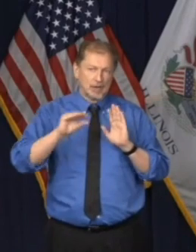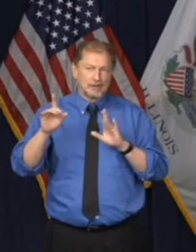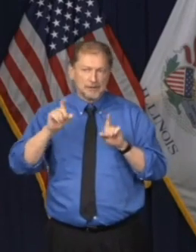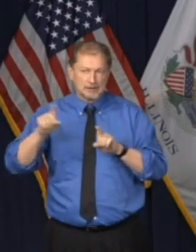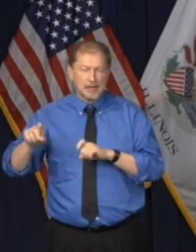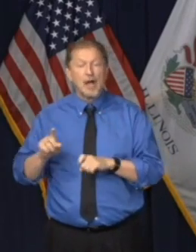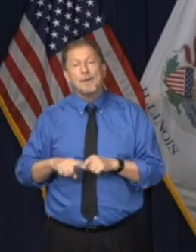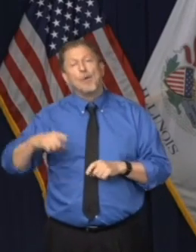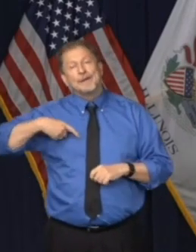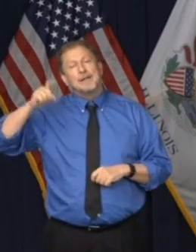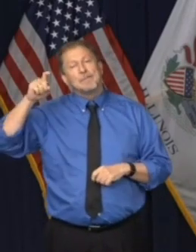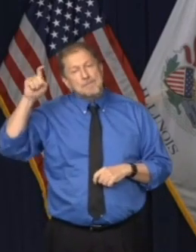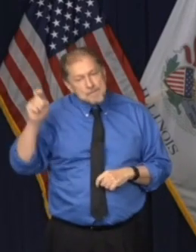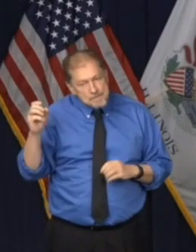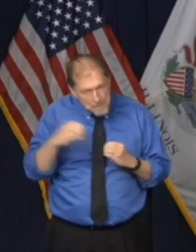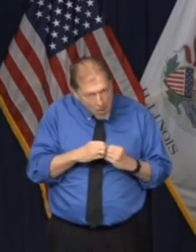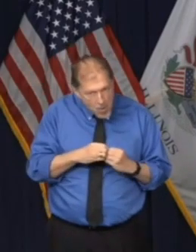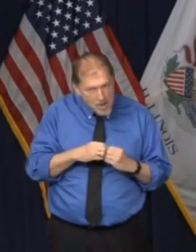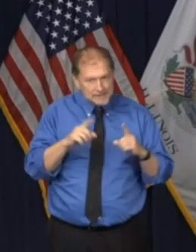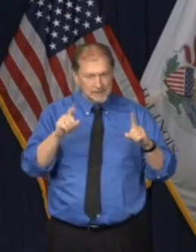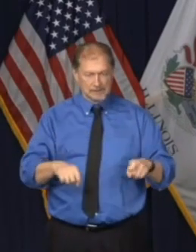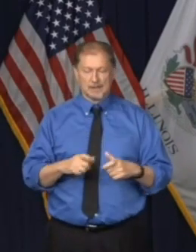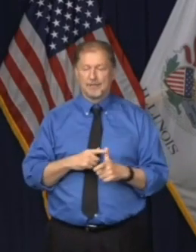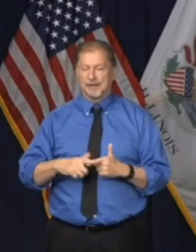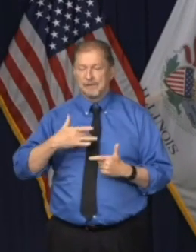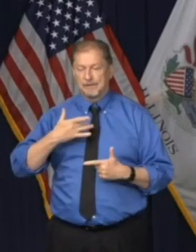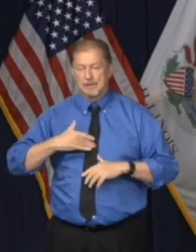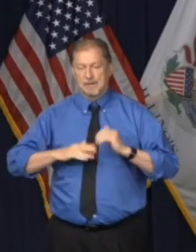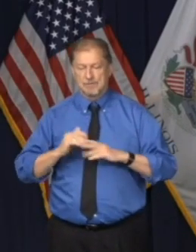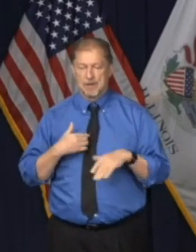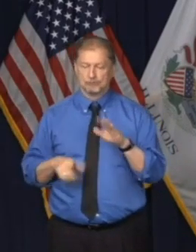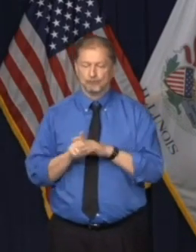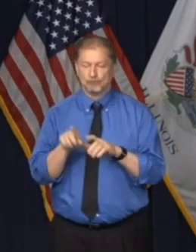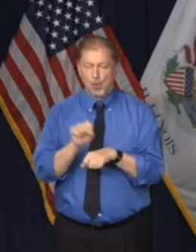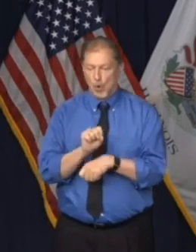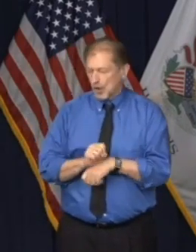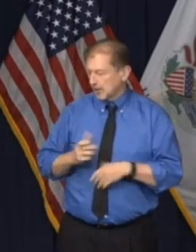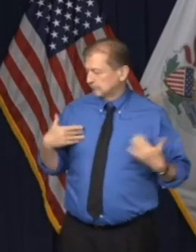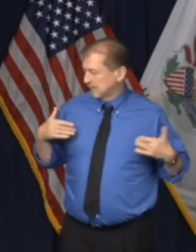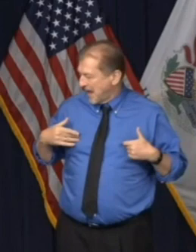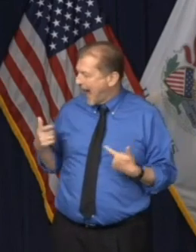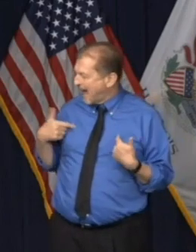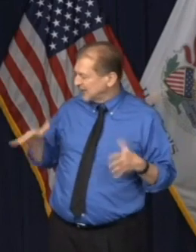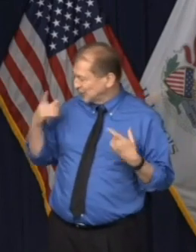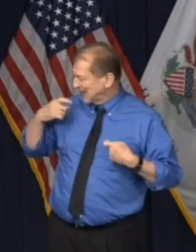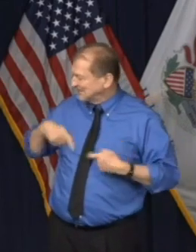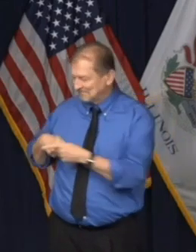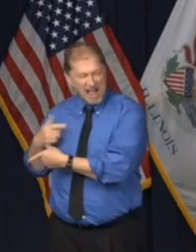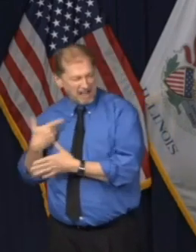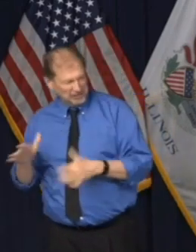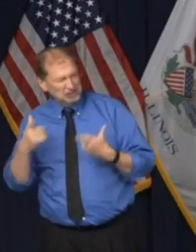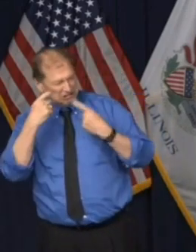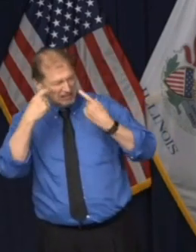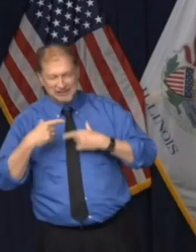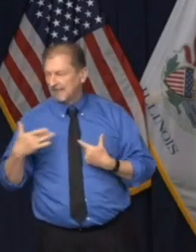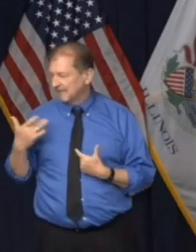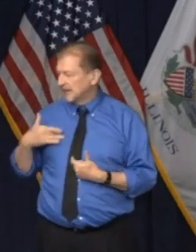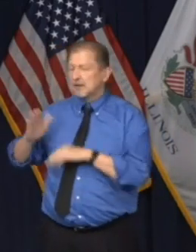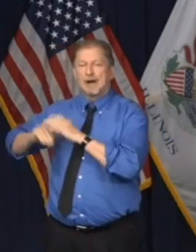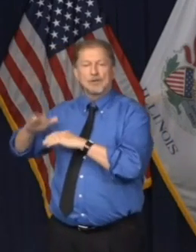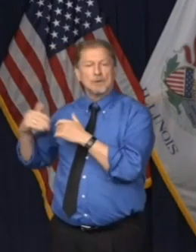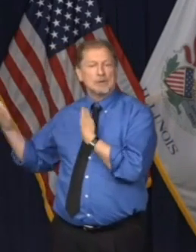lot more testing across the country before I think everybody's going to feel comfortable, including the business owners